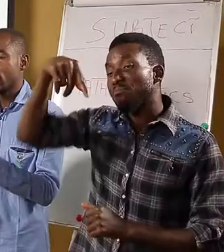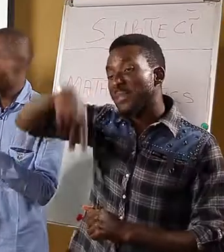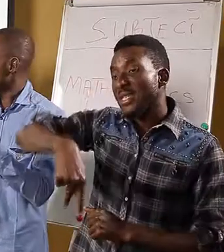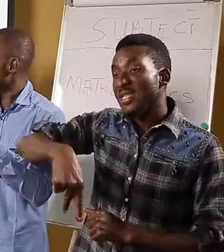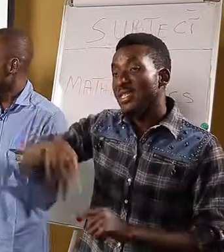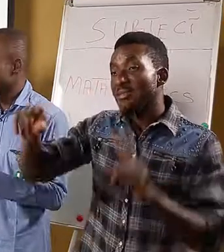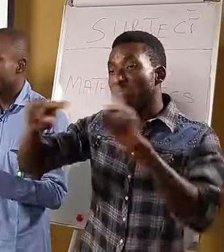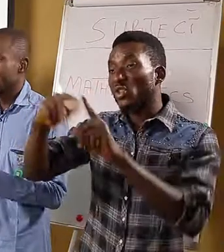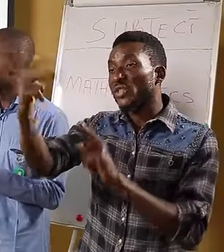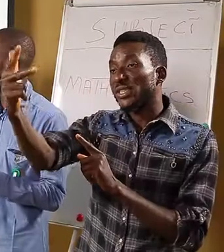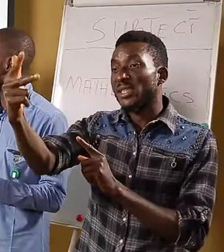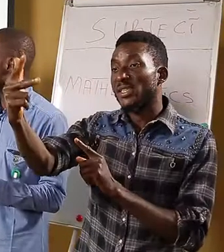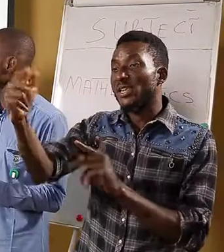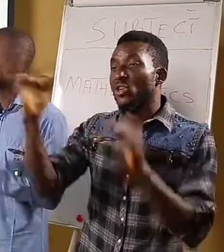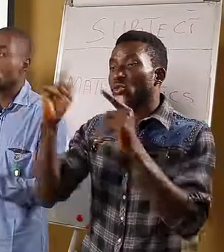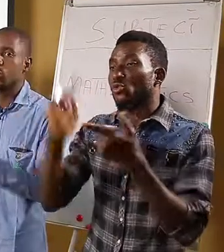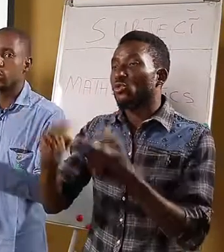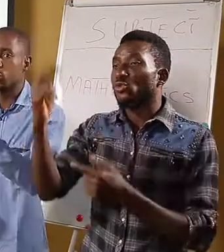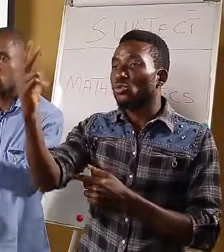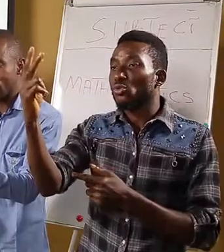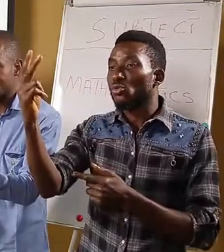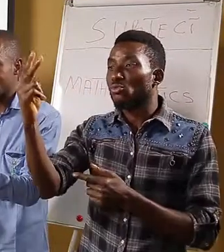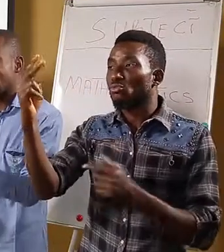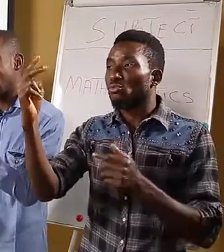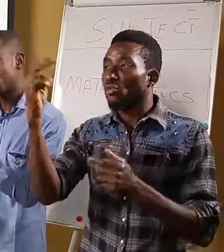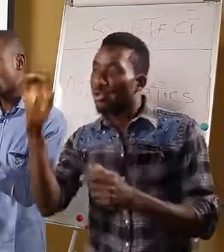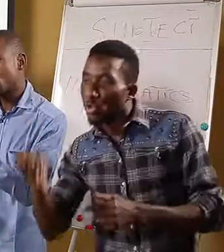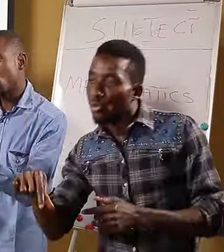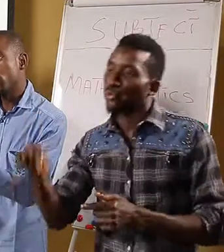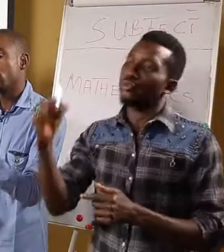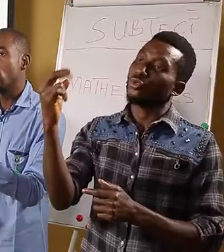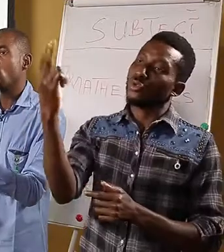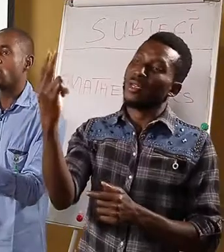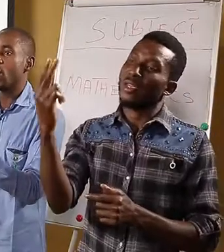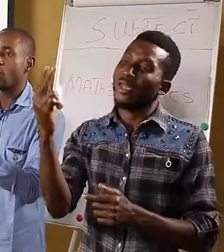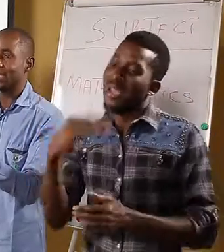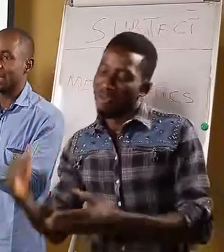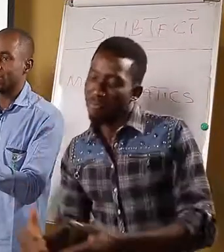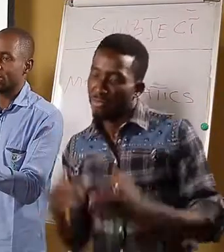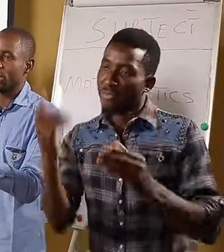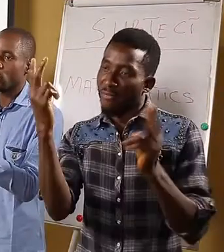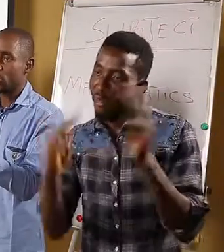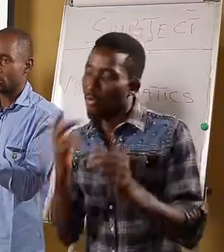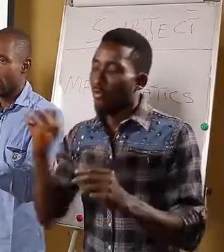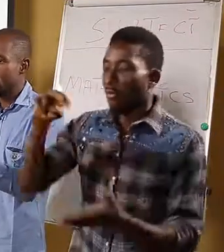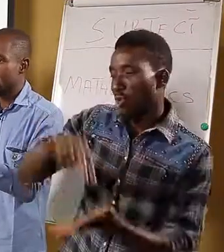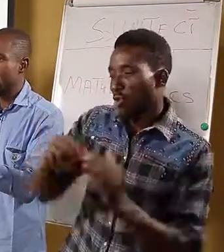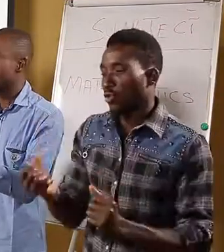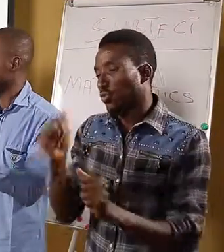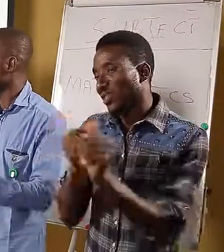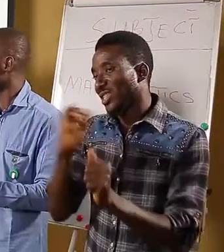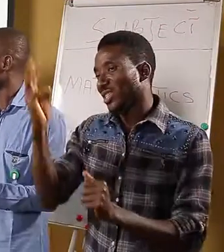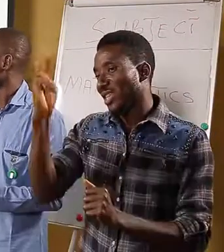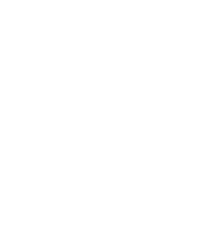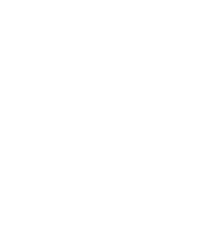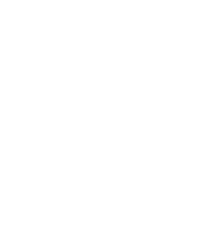p plus 3 equals to 2q squared, and substitute the value of our constant, which is m, that